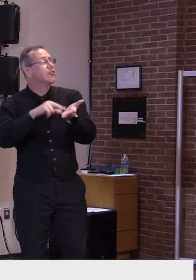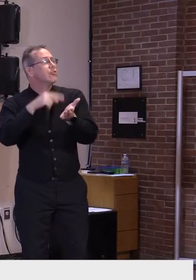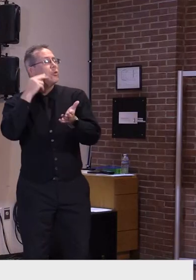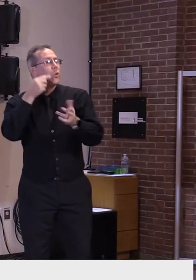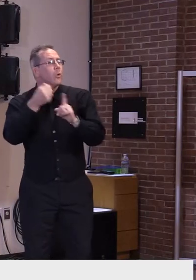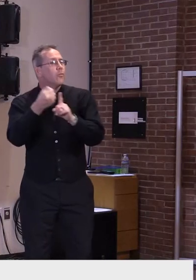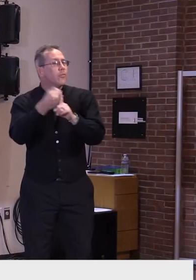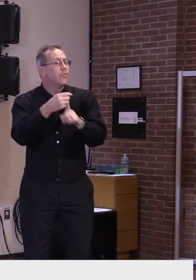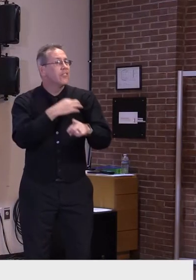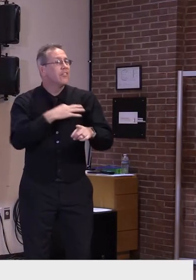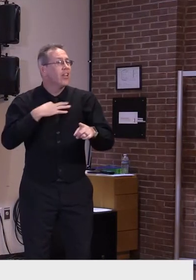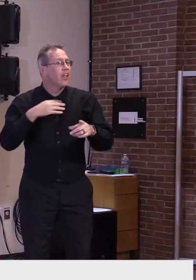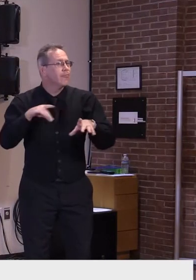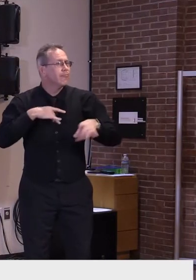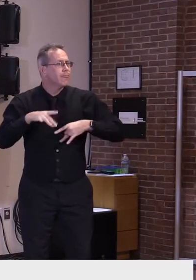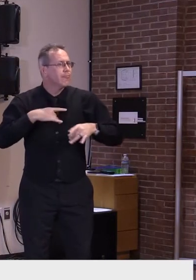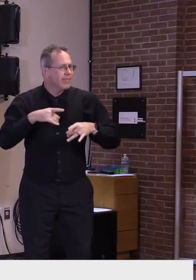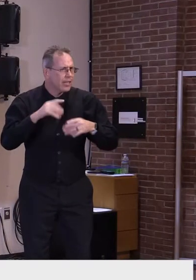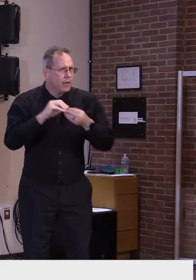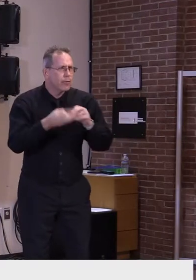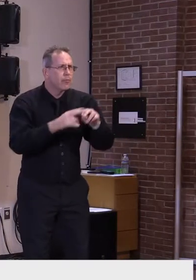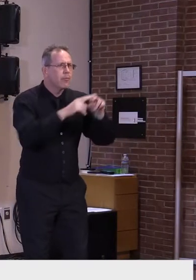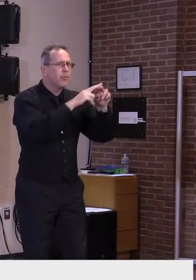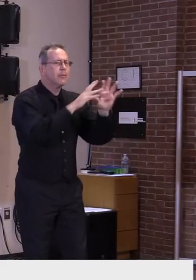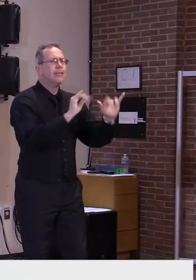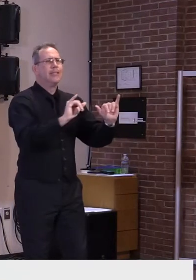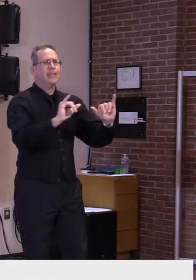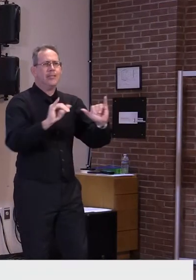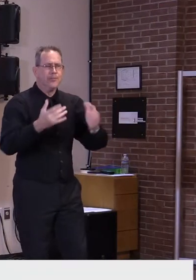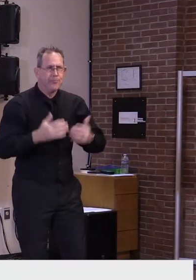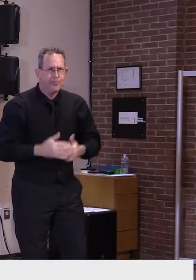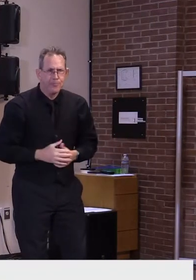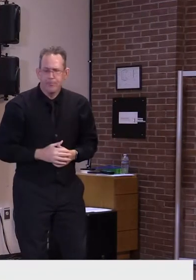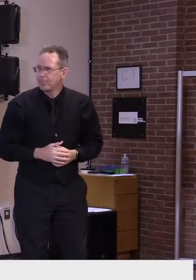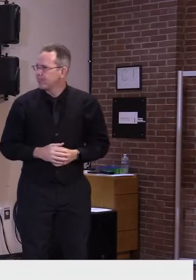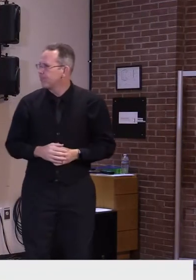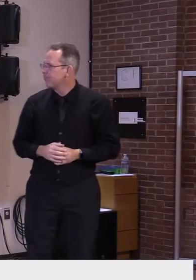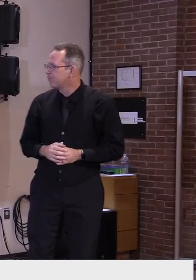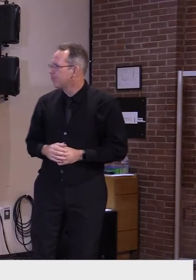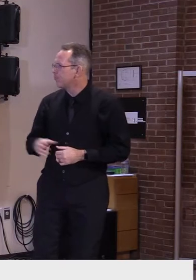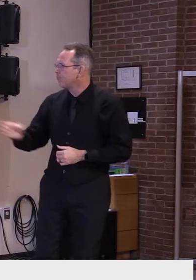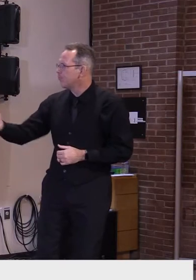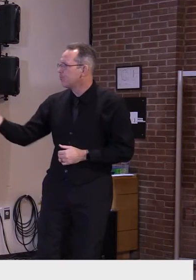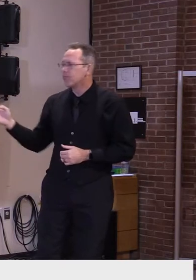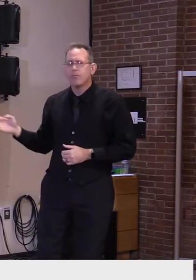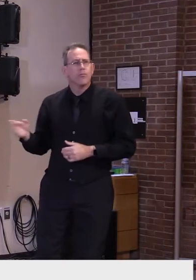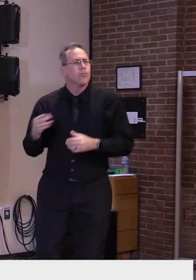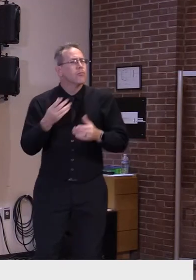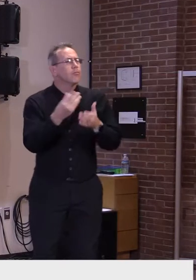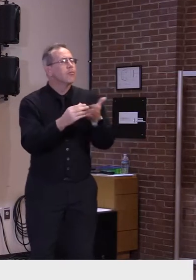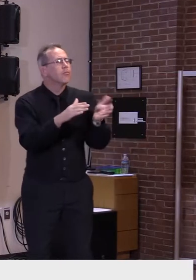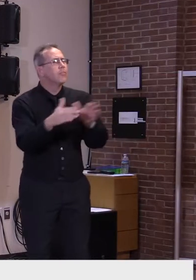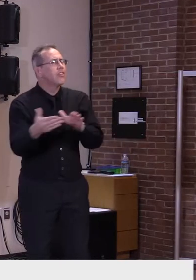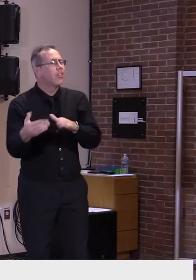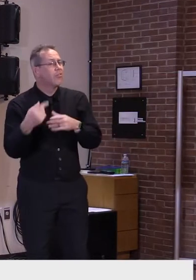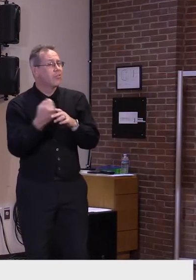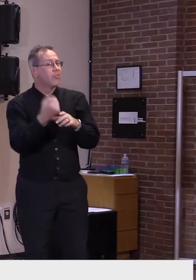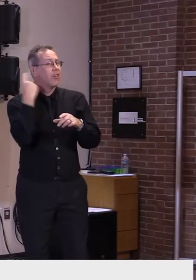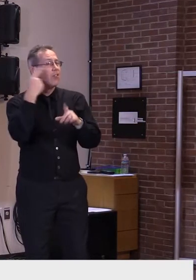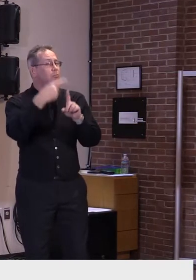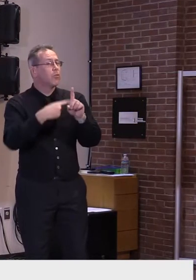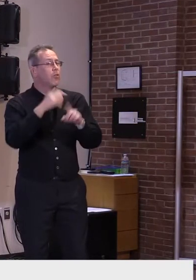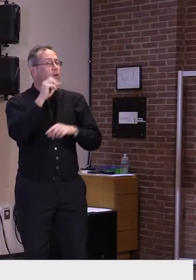COVID over the last week. And then looking at our fatality numbers, you'll see that for the month of November, we are up